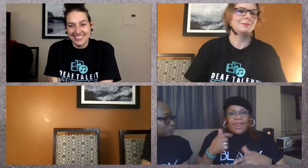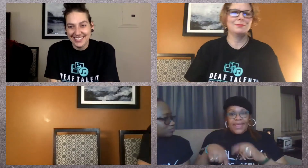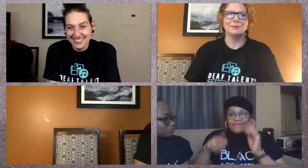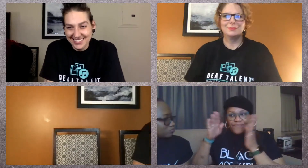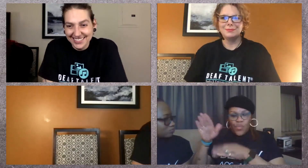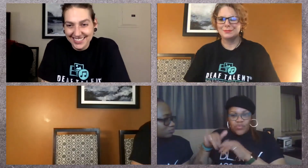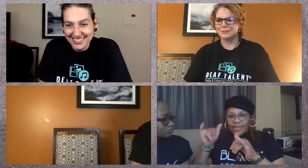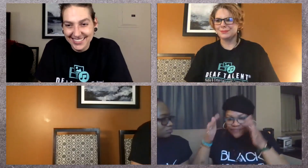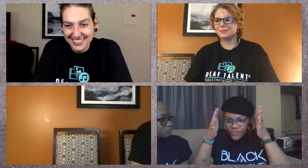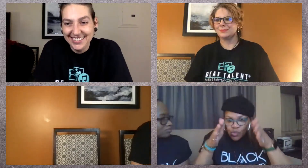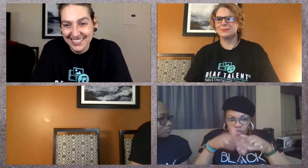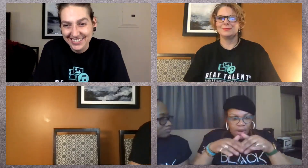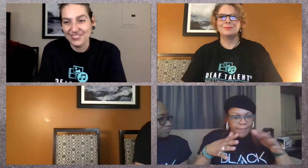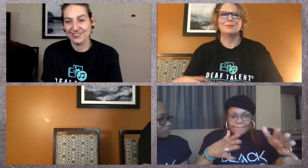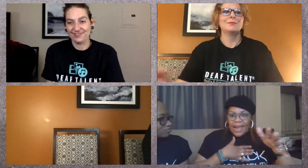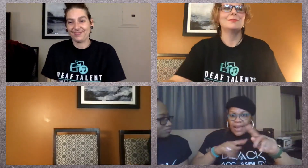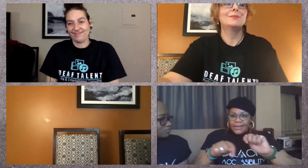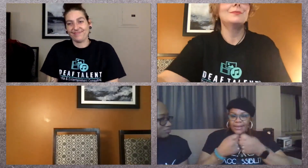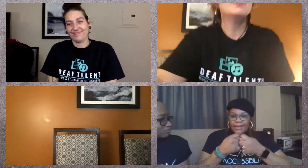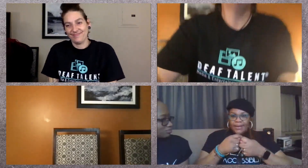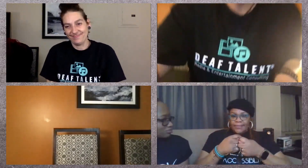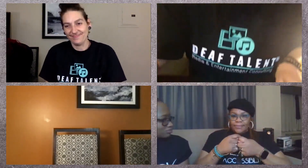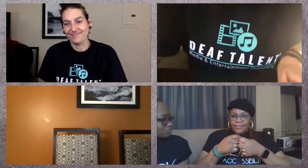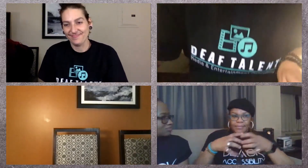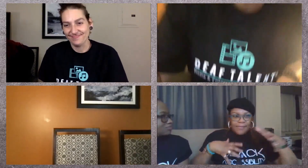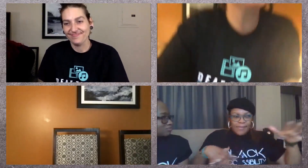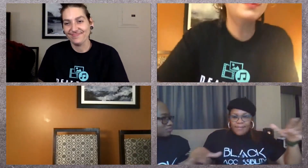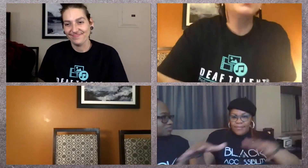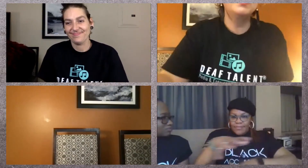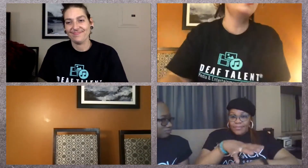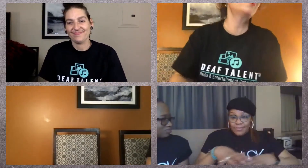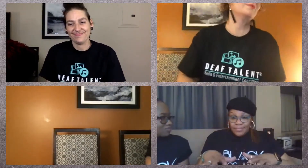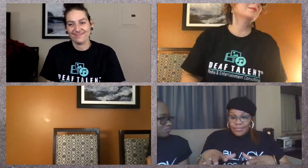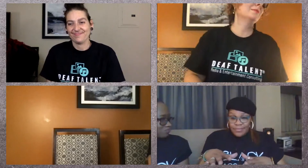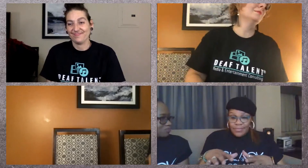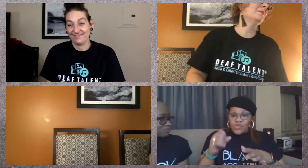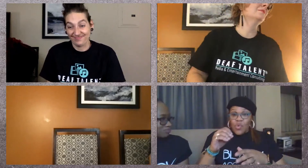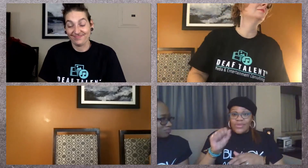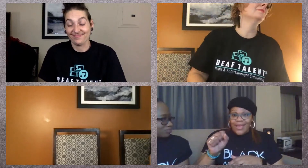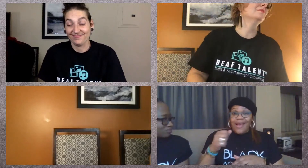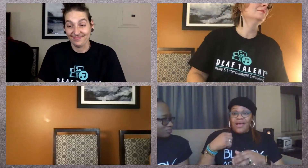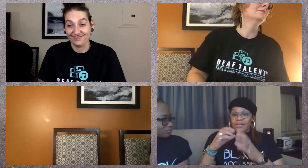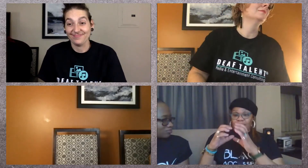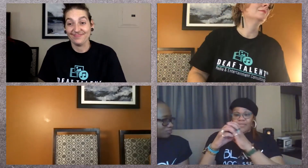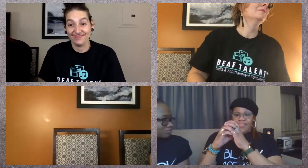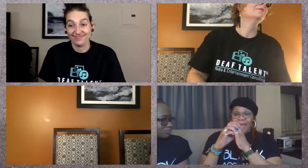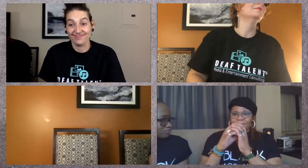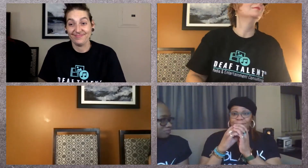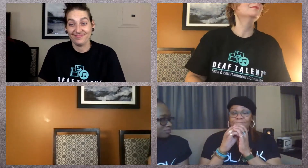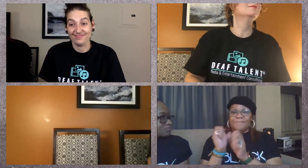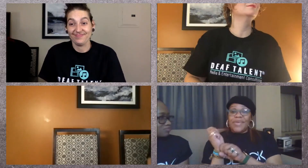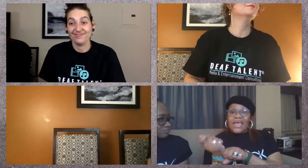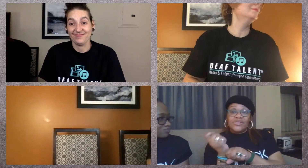"What's your favorite?" And I'm like, "Sorry, I can't focus on that right now. I have to focus on my team."